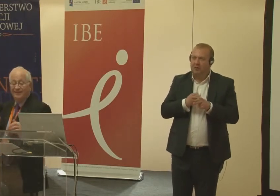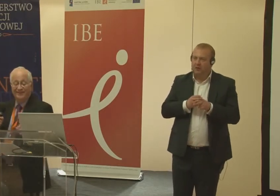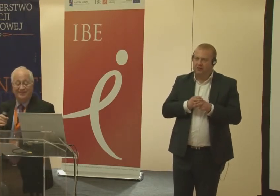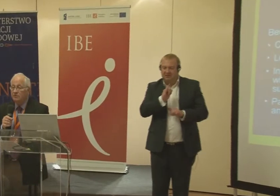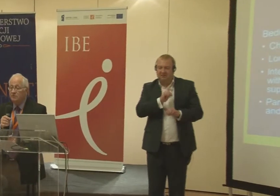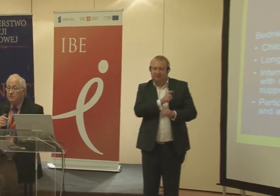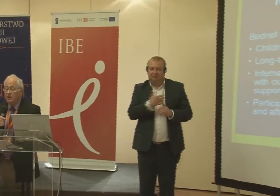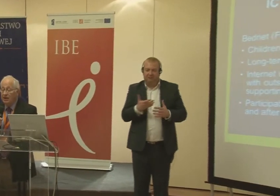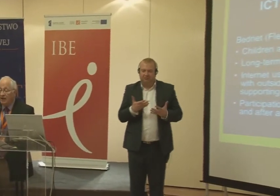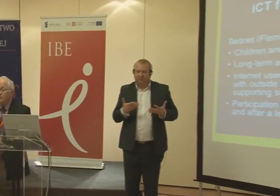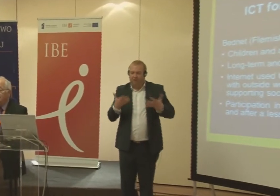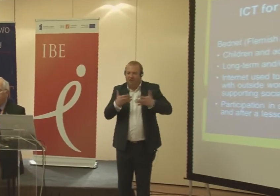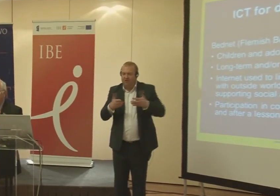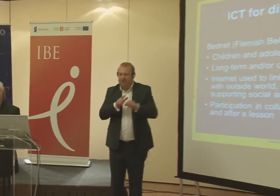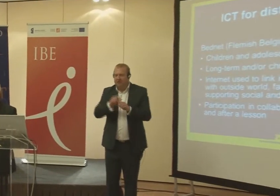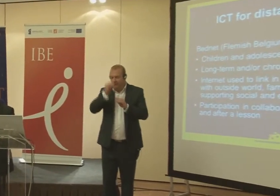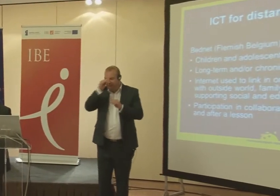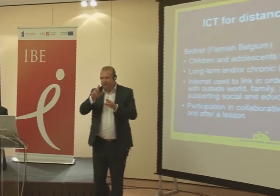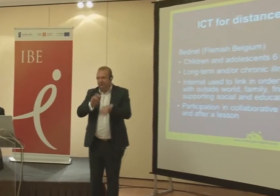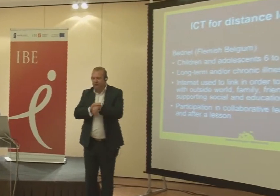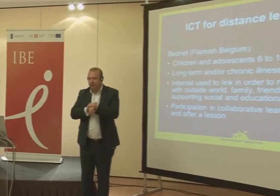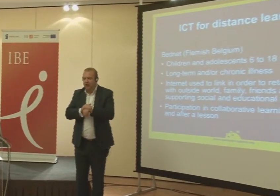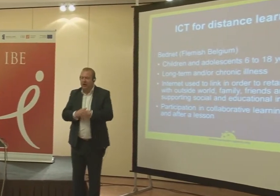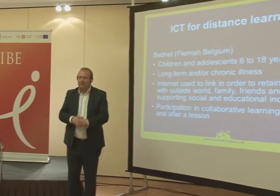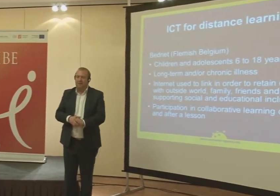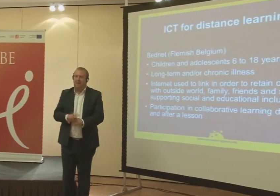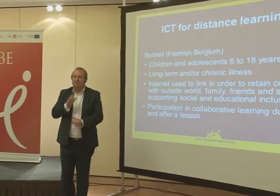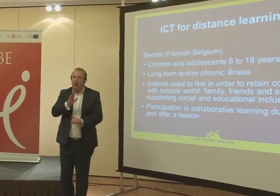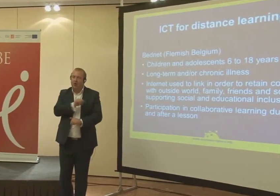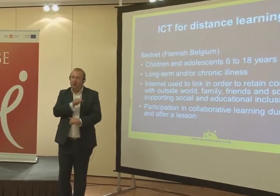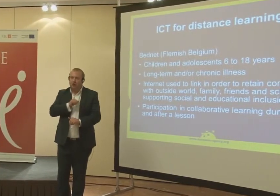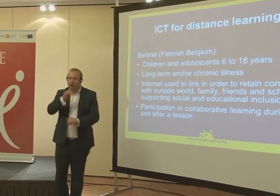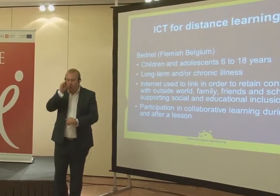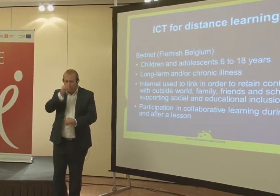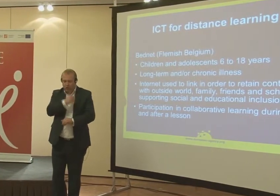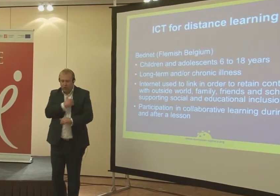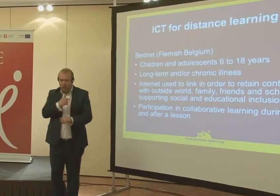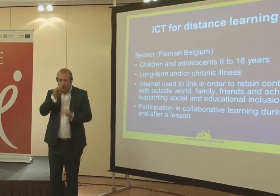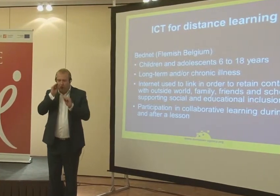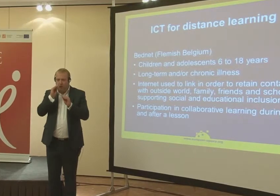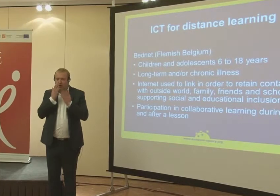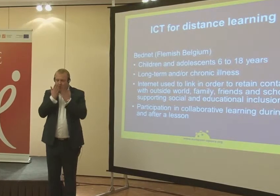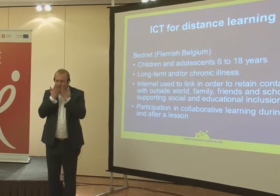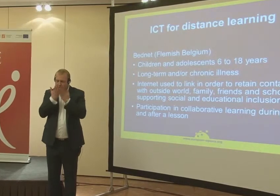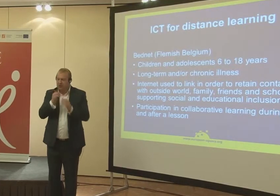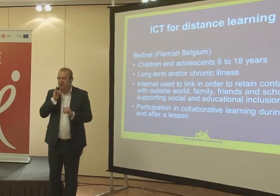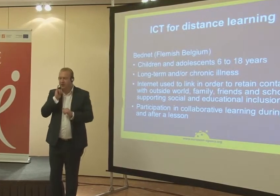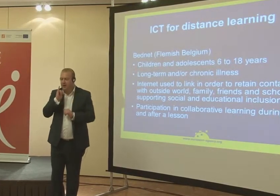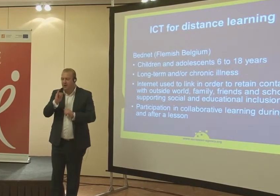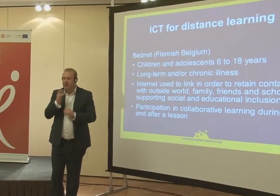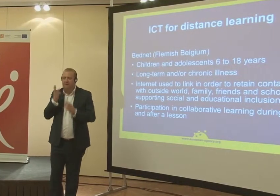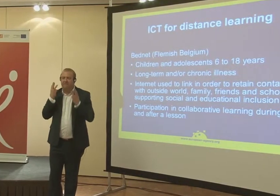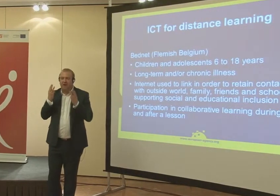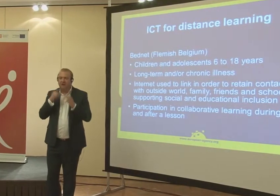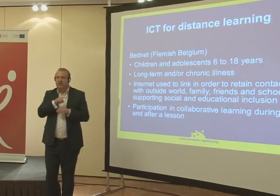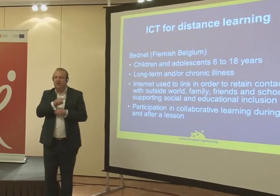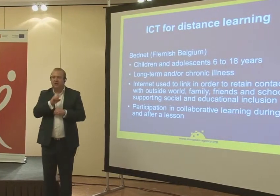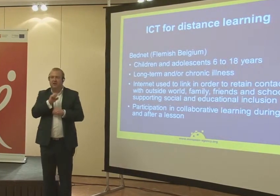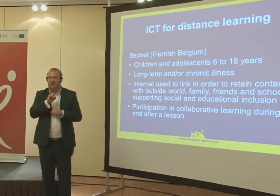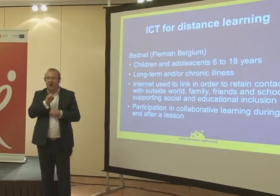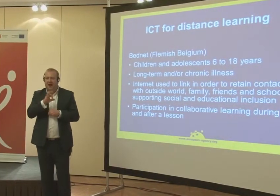the outside world, with the family, their friends and school, and it supports, as I mentioned, their social and